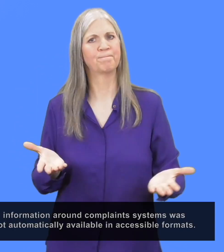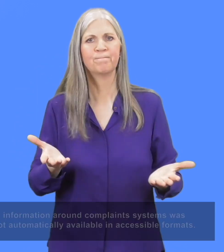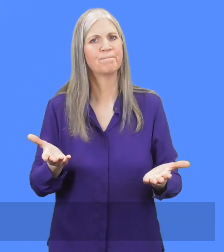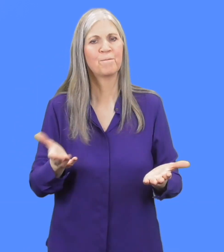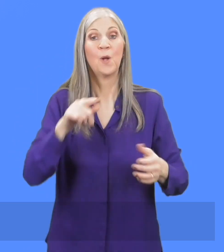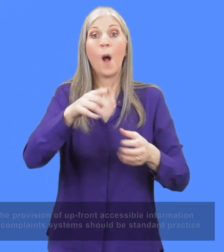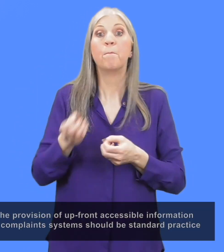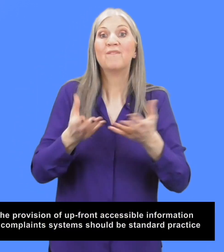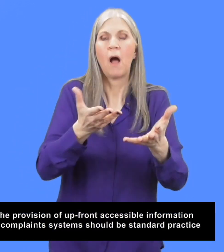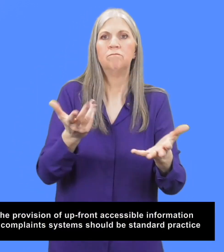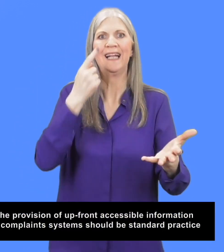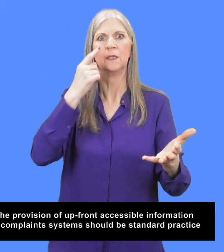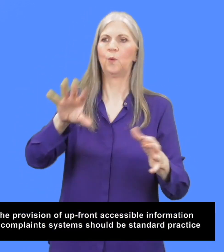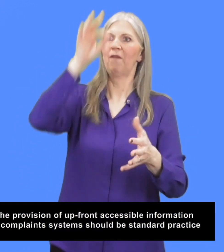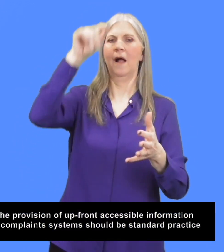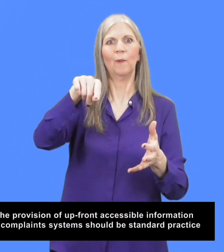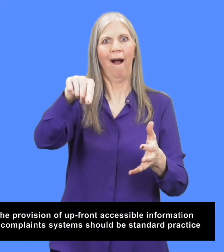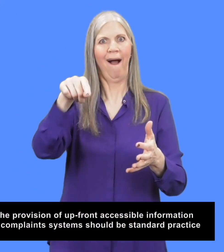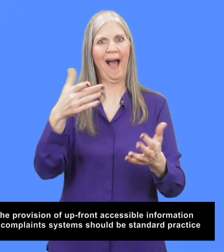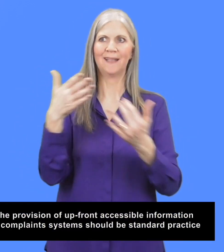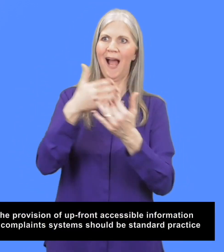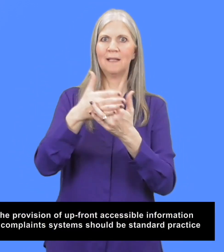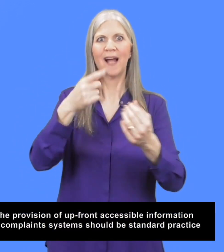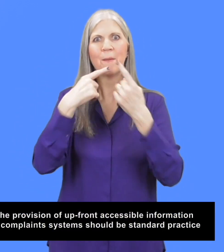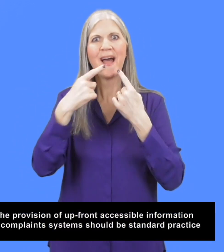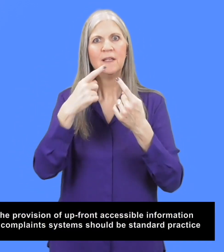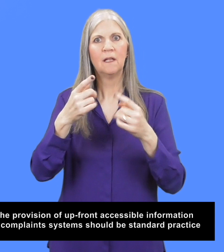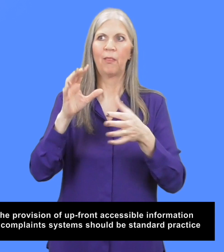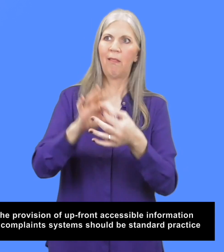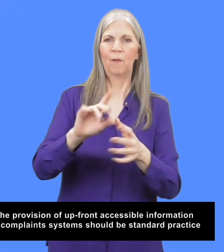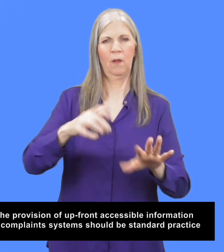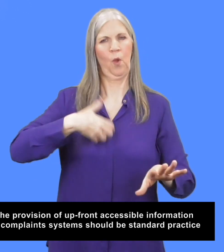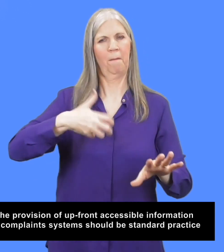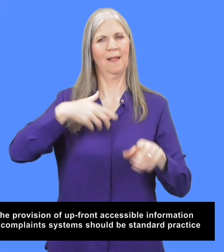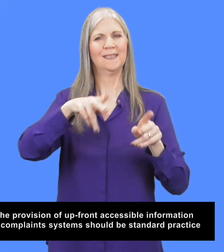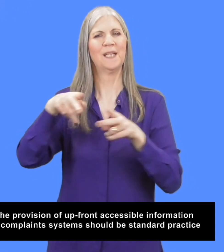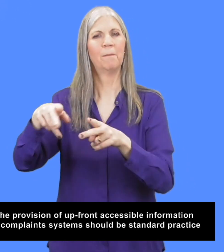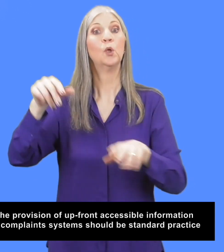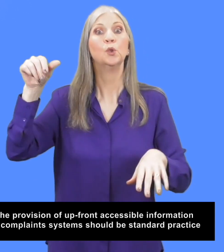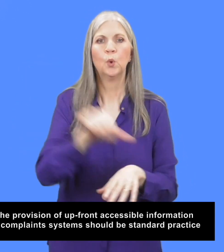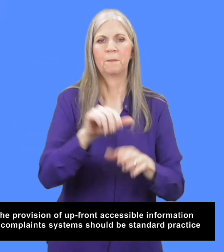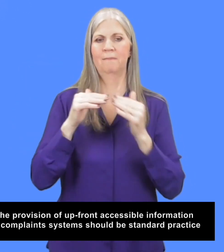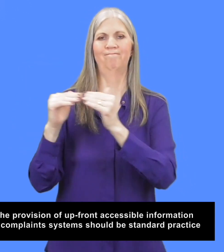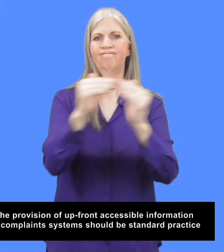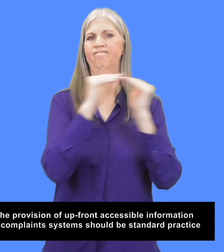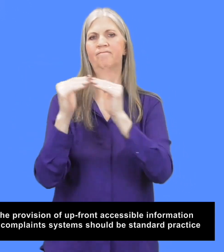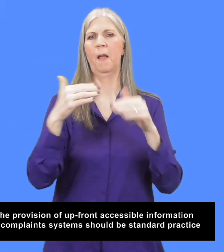The provision of upfront accessible information on complaint systems should be standard practice